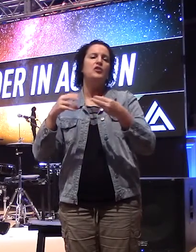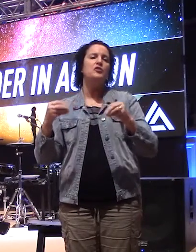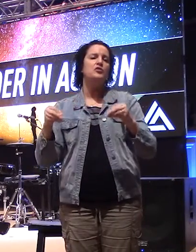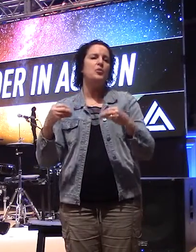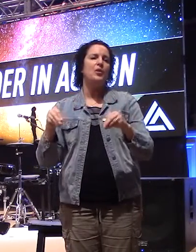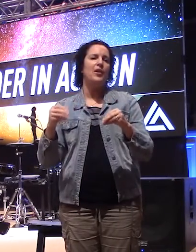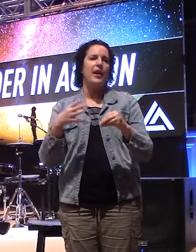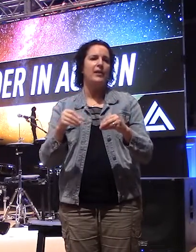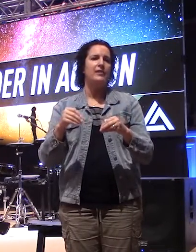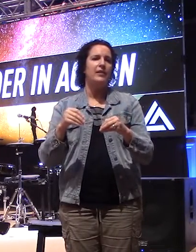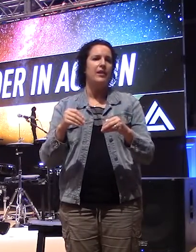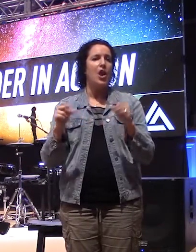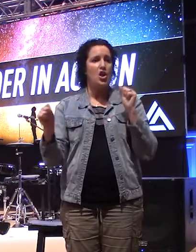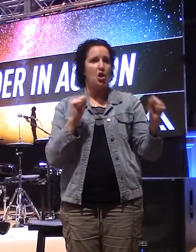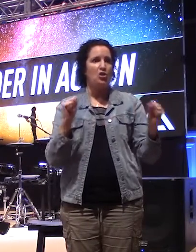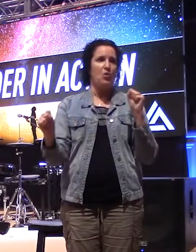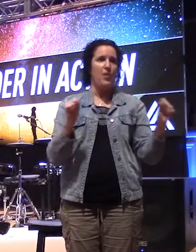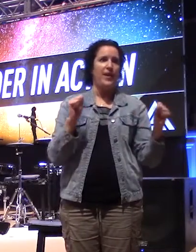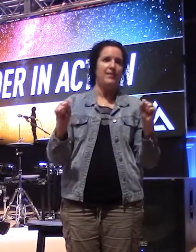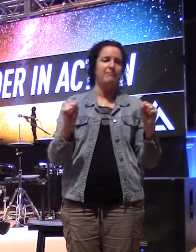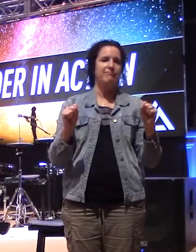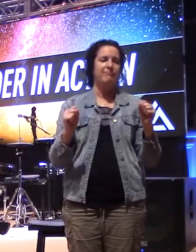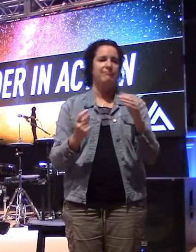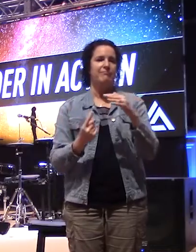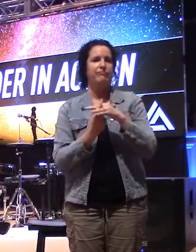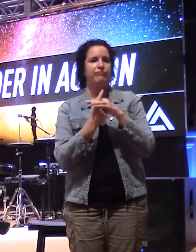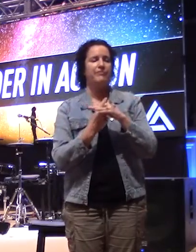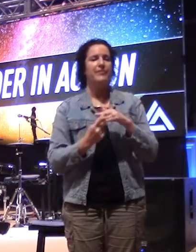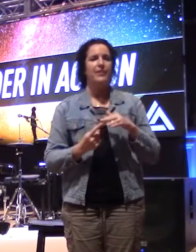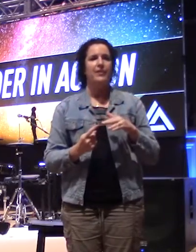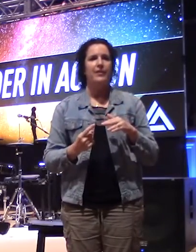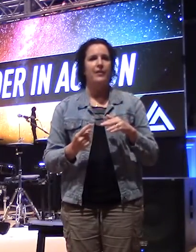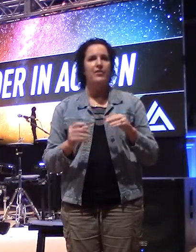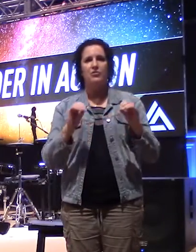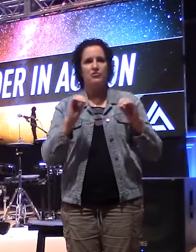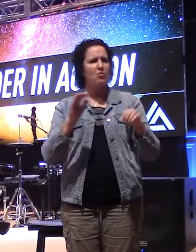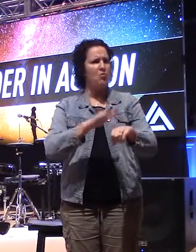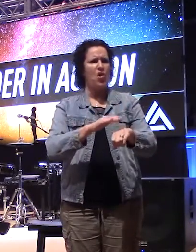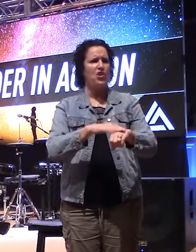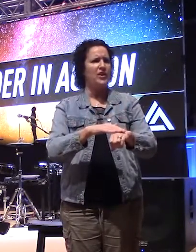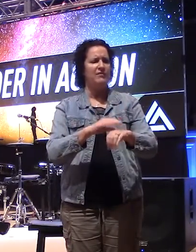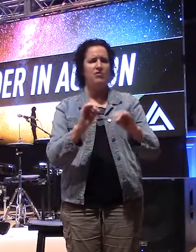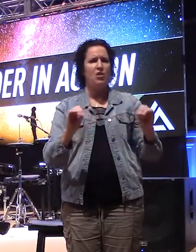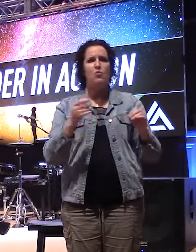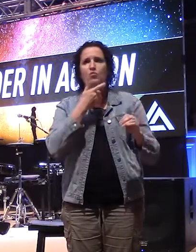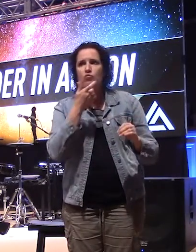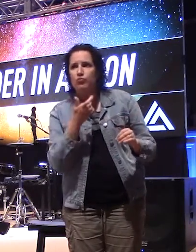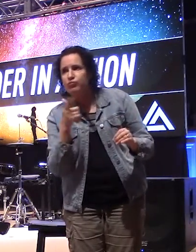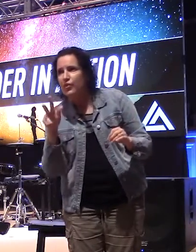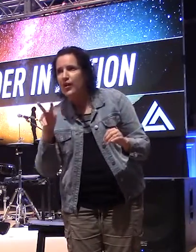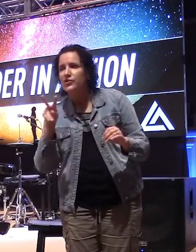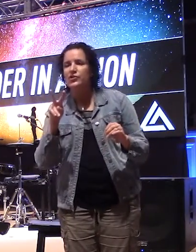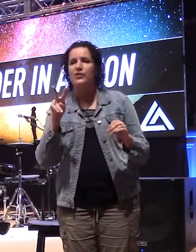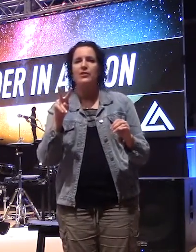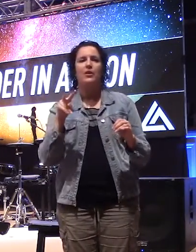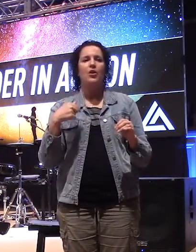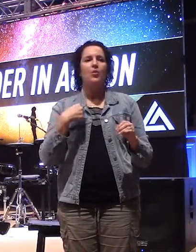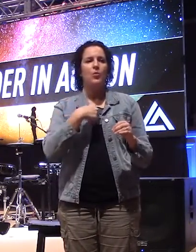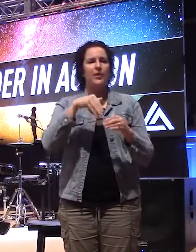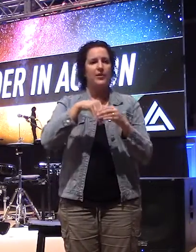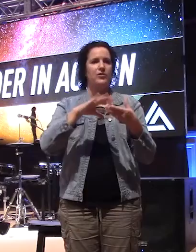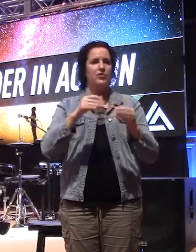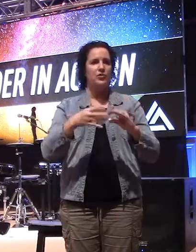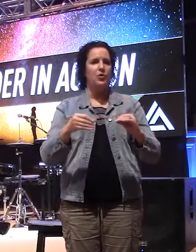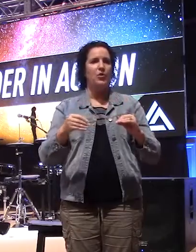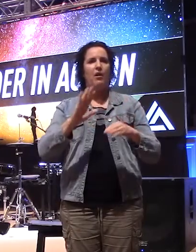and an earthquake hit. That's what we have on the West Coast, earthquake. There's no warning. There's no watch. We're in this store,